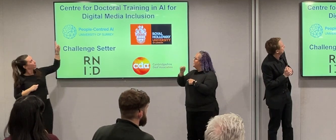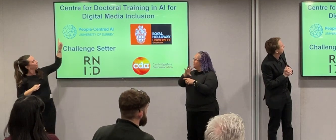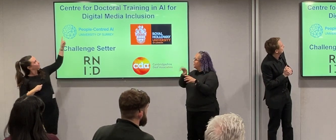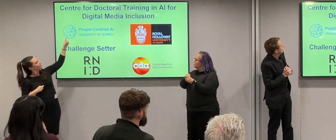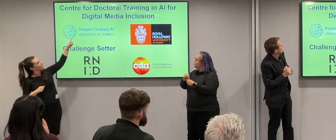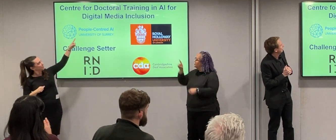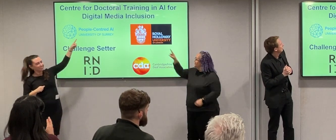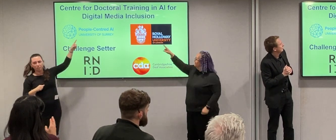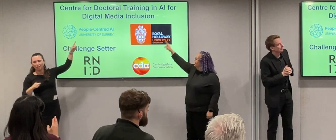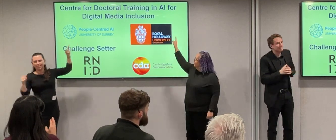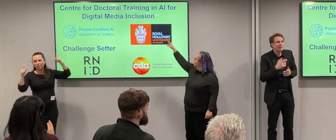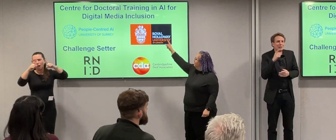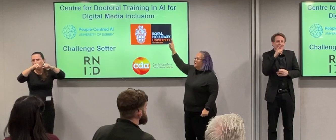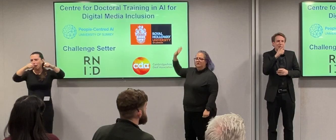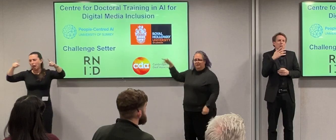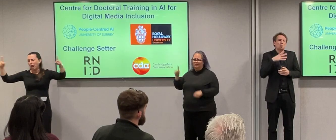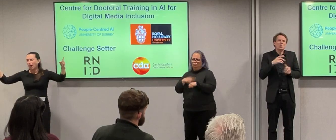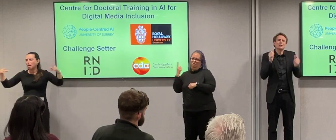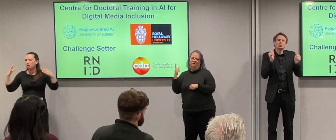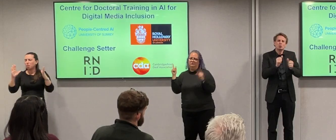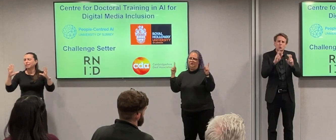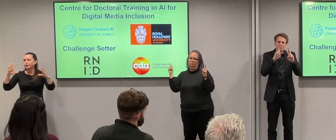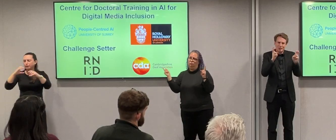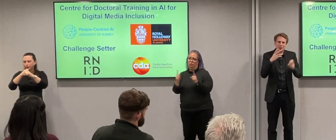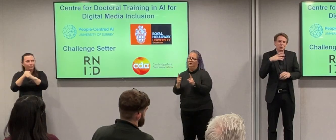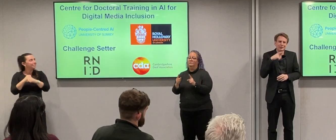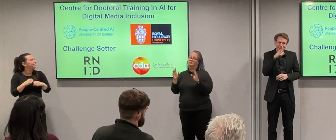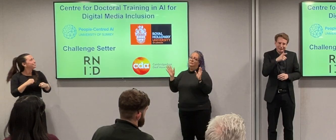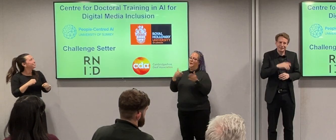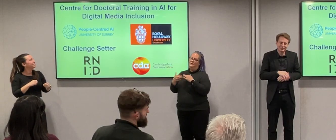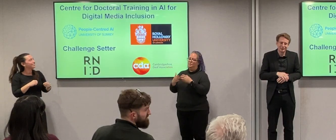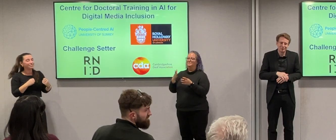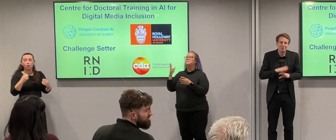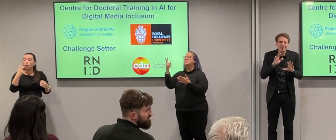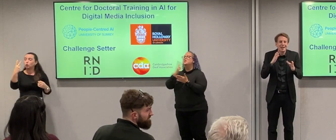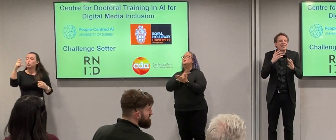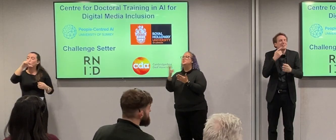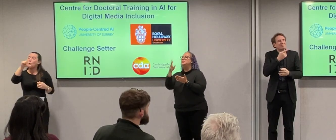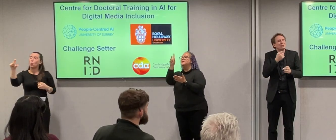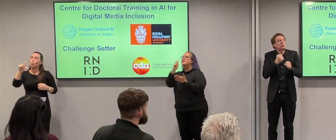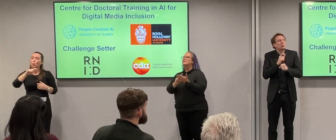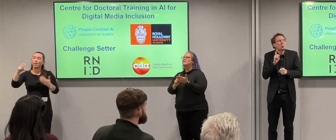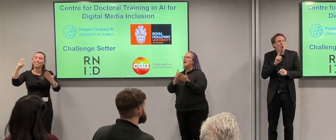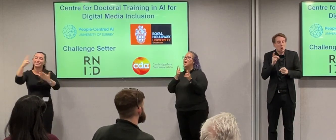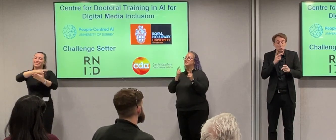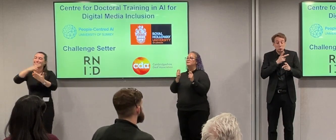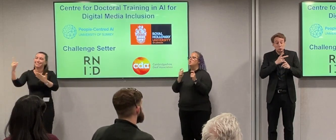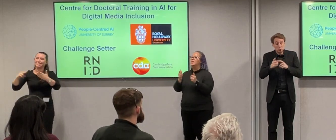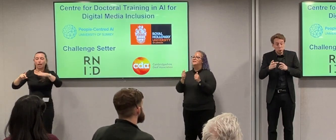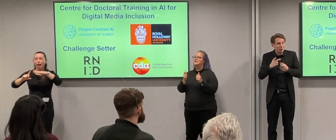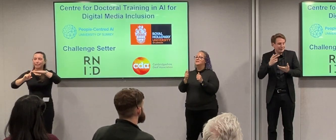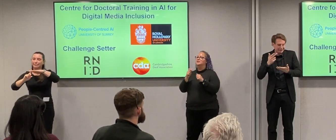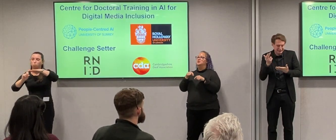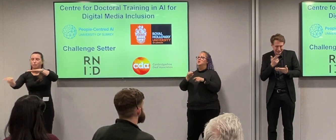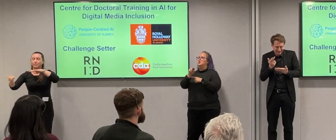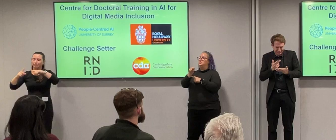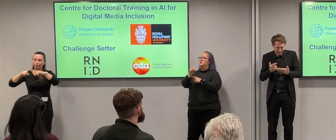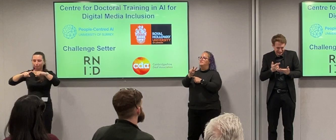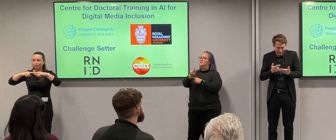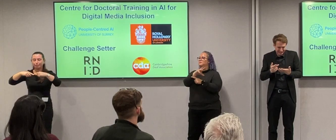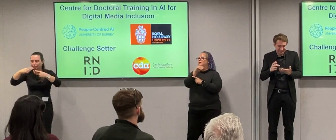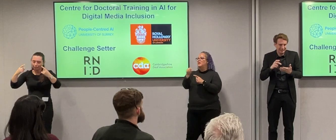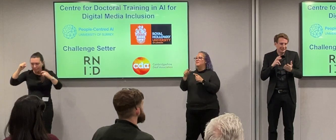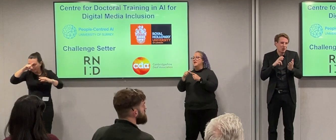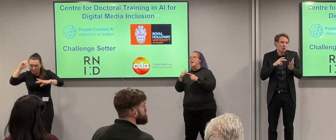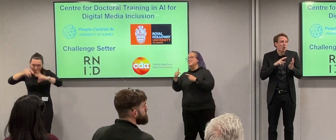need a shorter title. And basically they do 2-week design sprints in November and then do some bigger challenges later in the